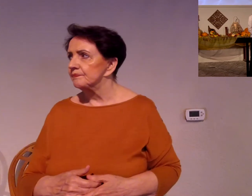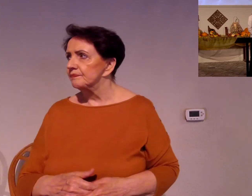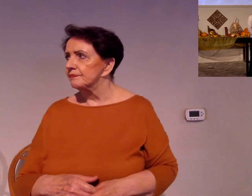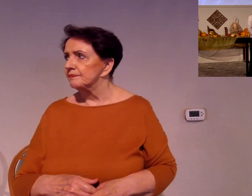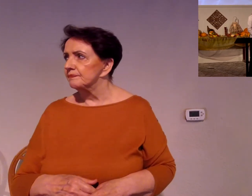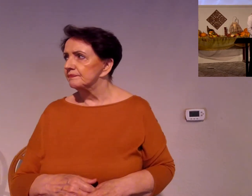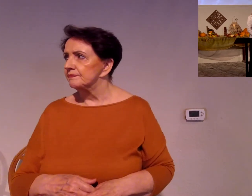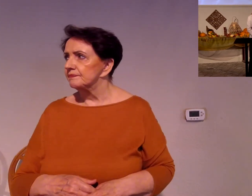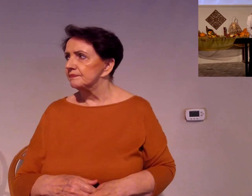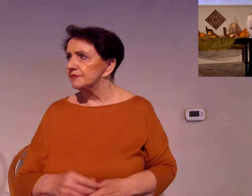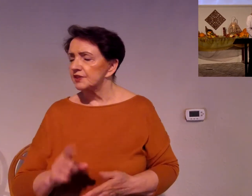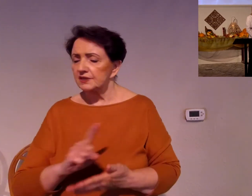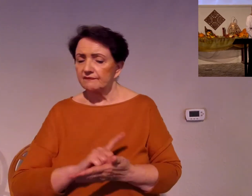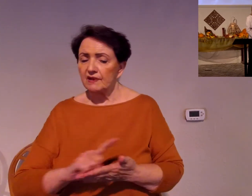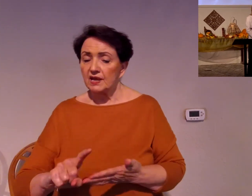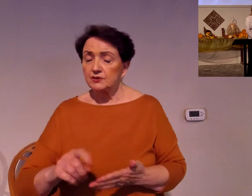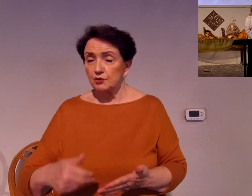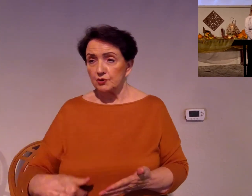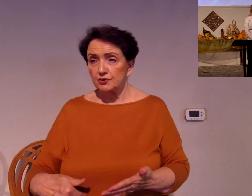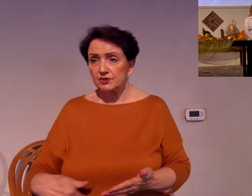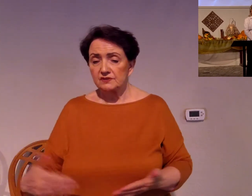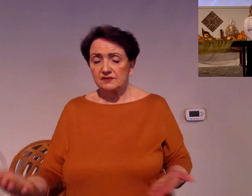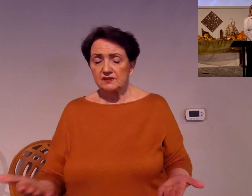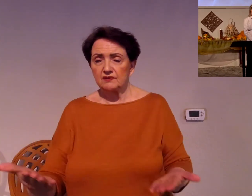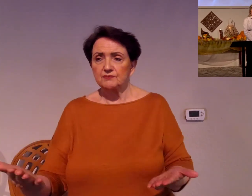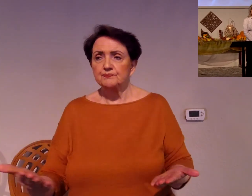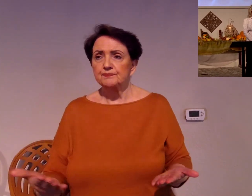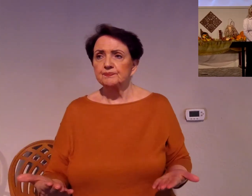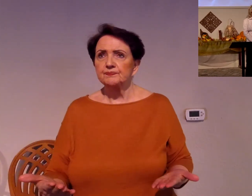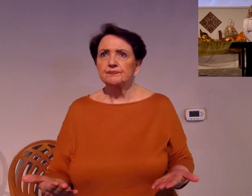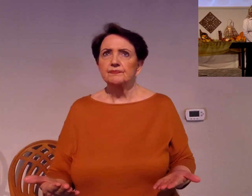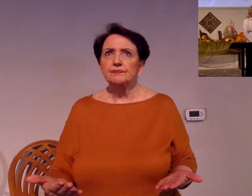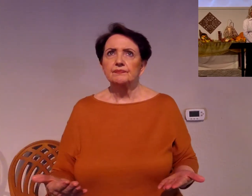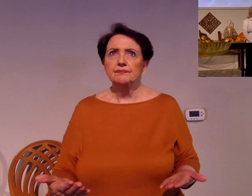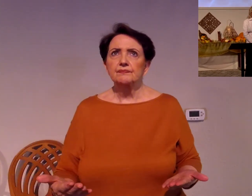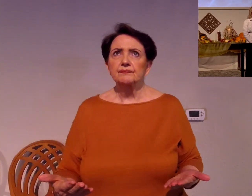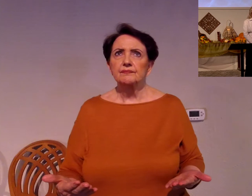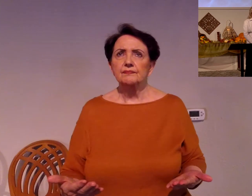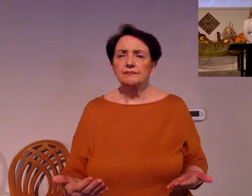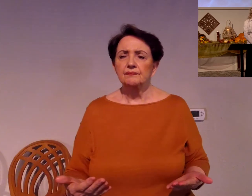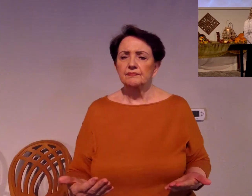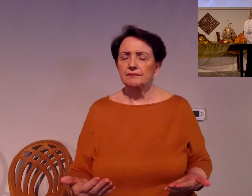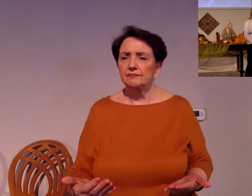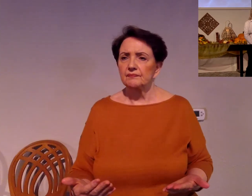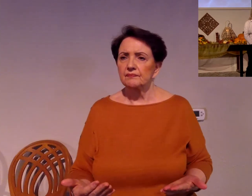That divine urge is here. It's been here.